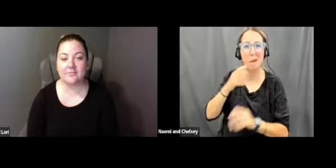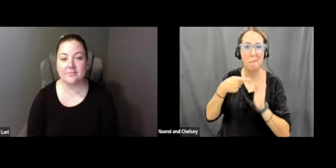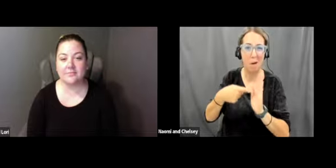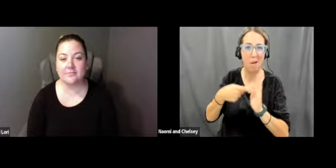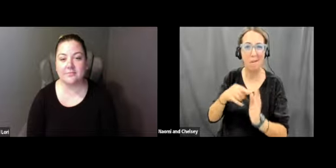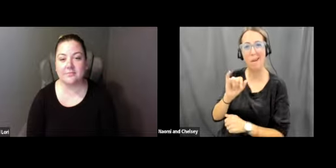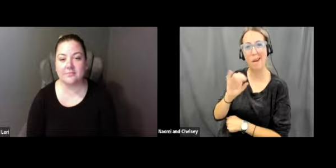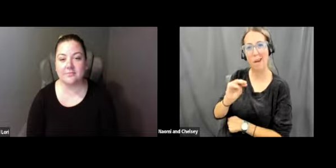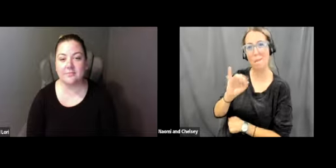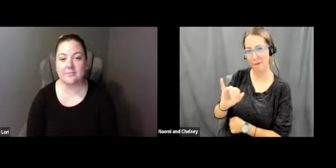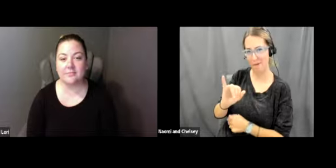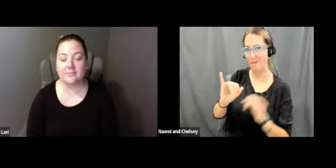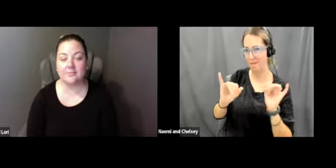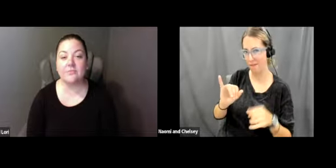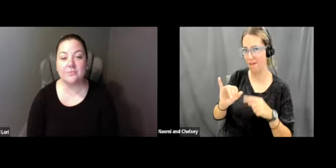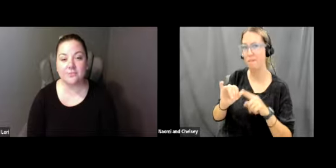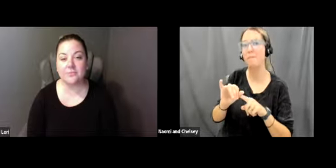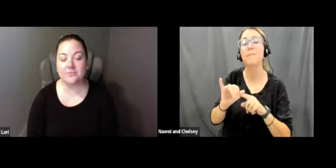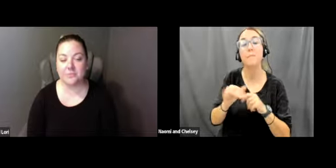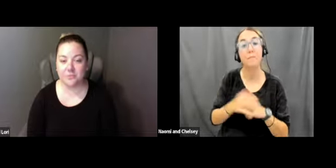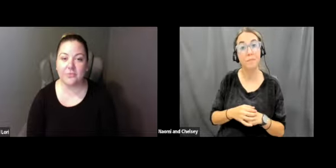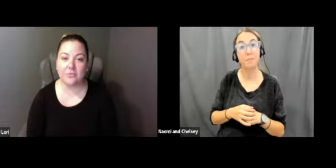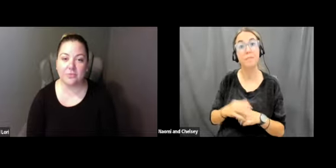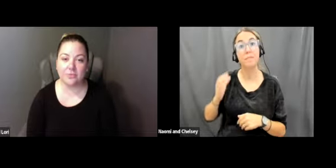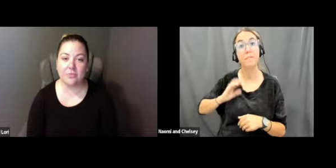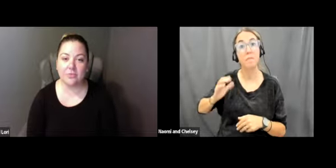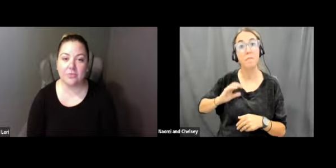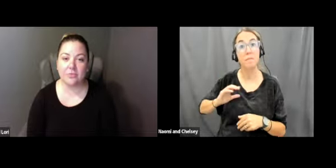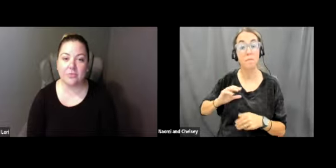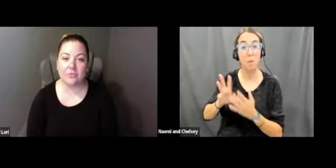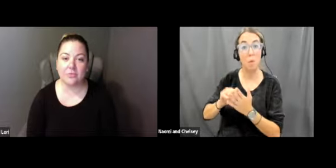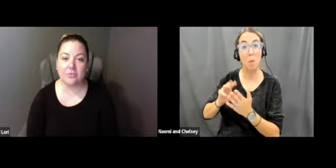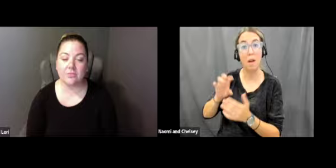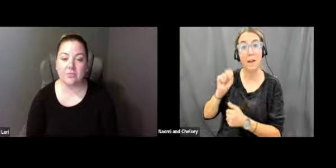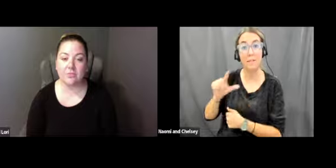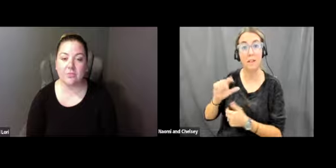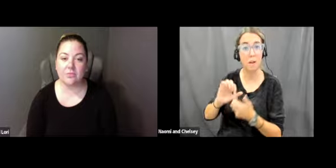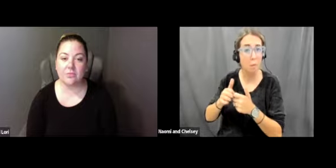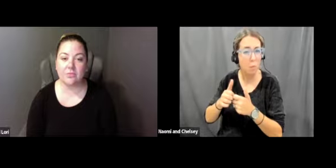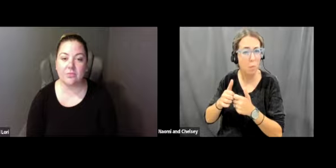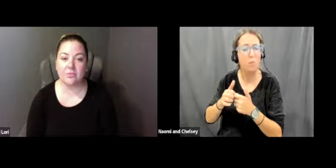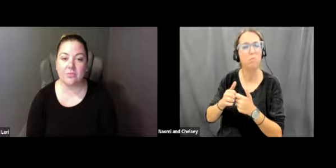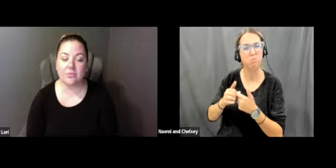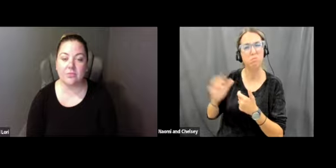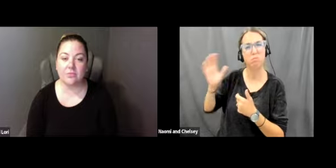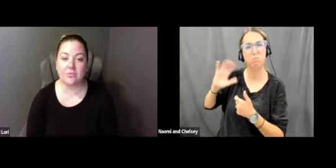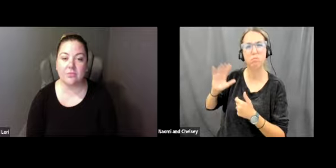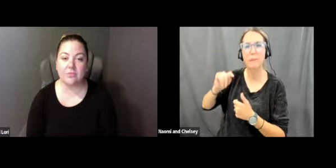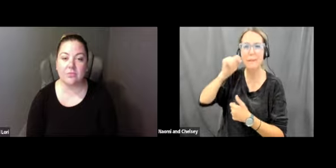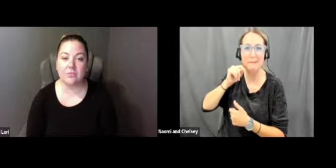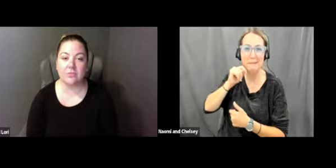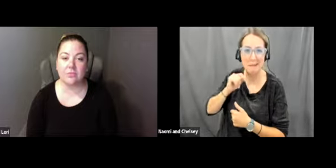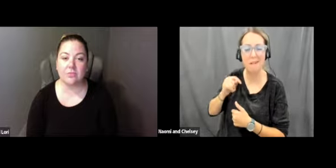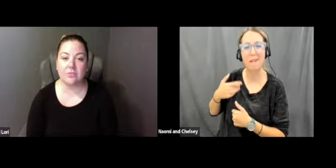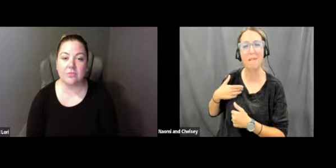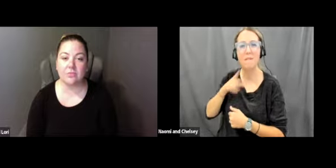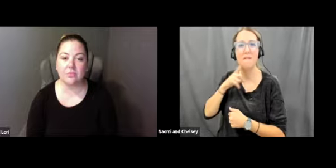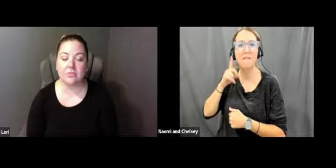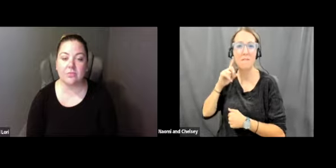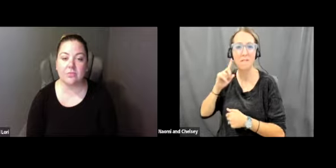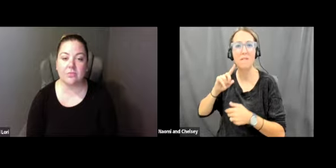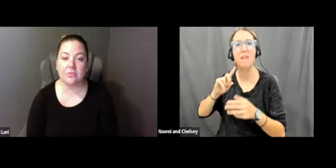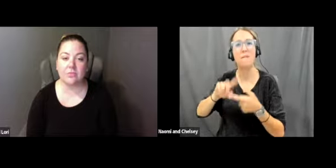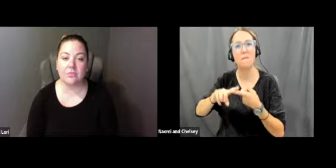Interpreting, IMI. She began learning ASL from a deaf friend as a teenager, but has been interpreting professionally for